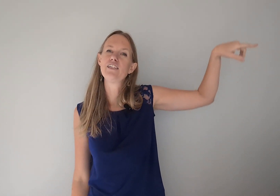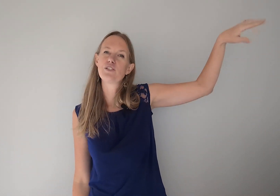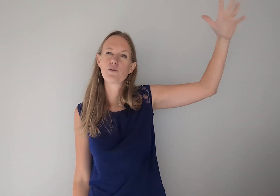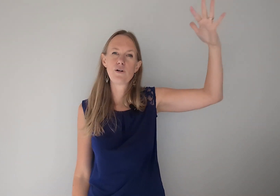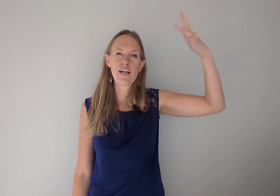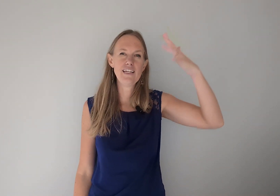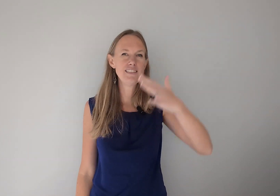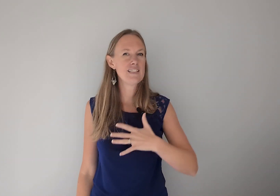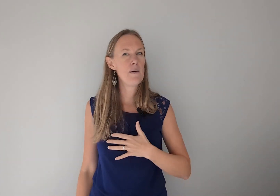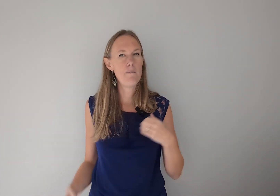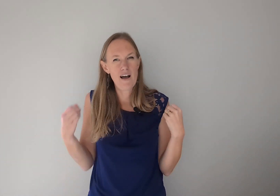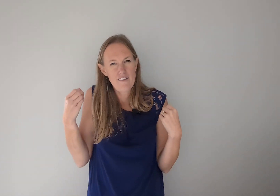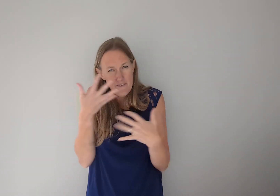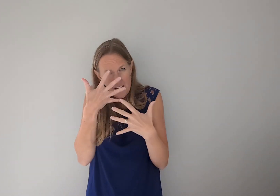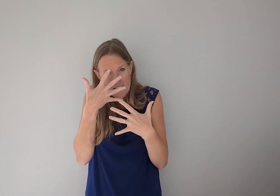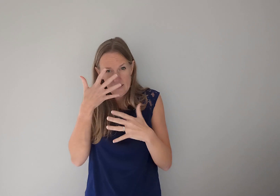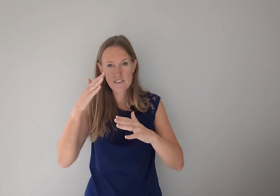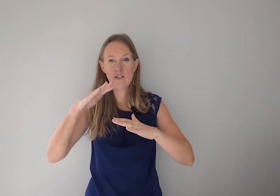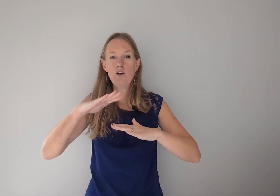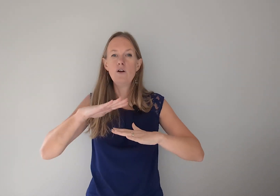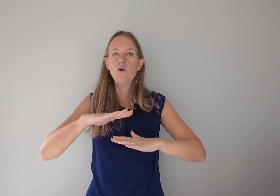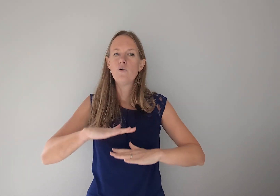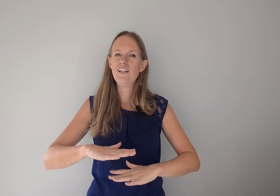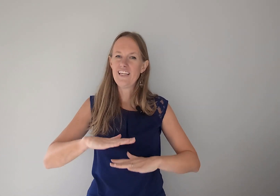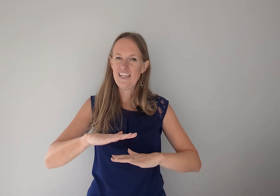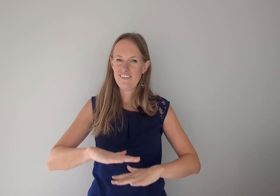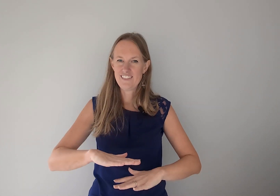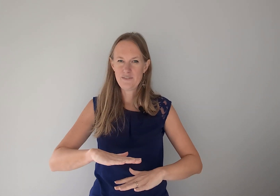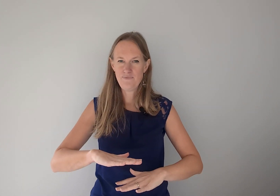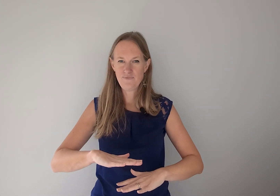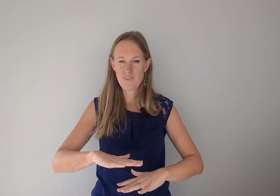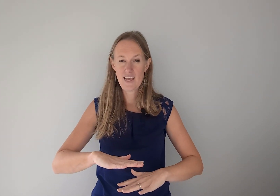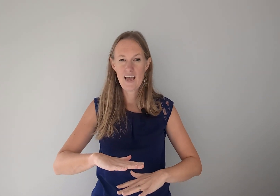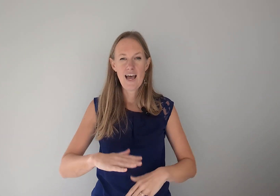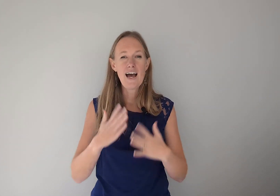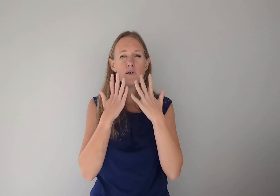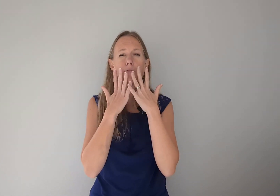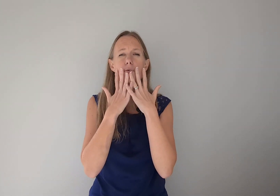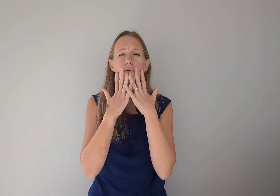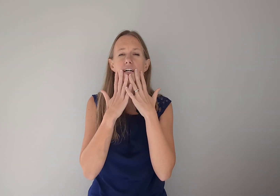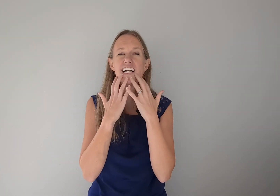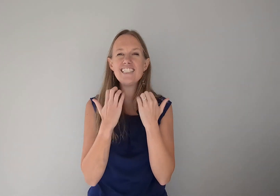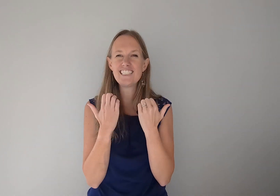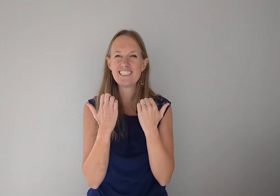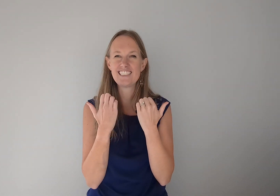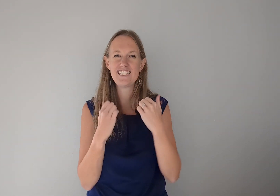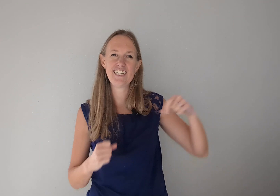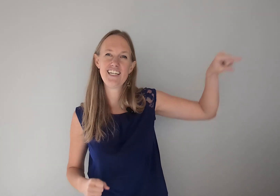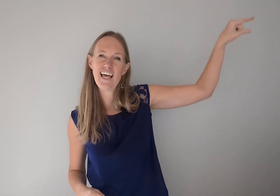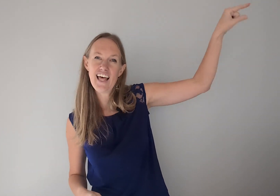and grace my fears relieved. How precious did